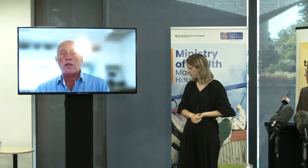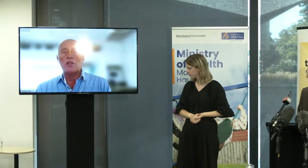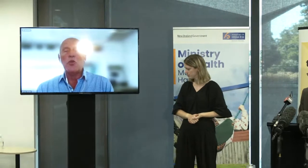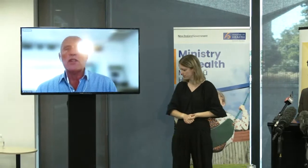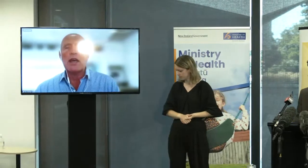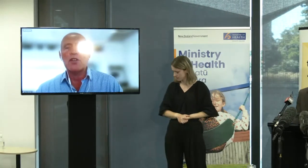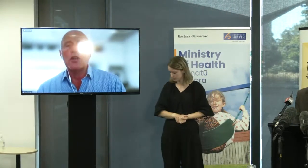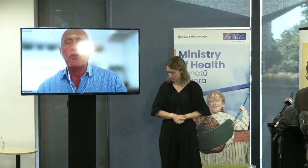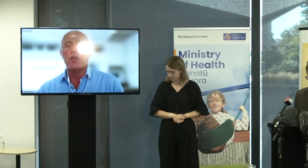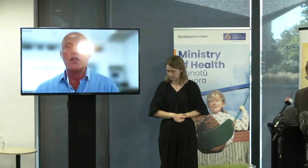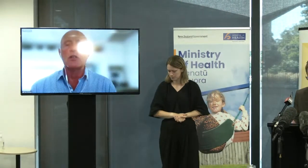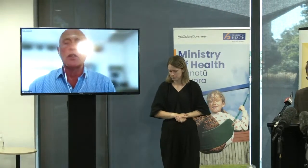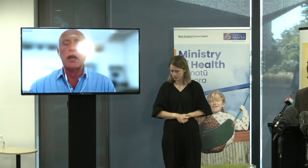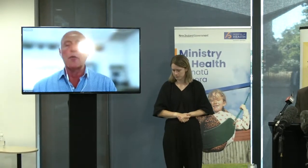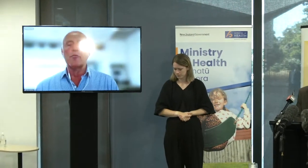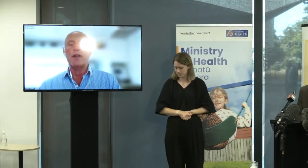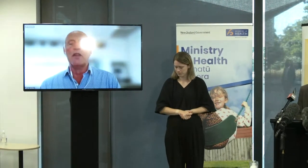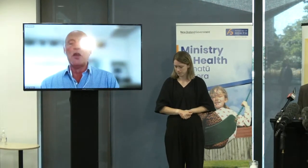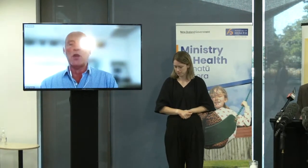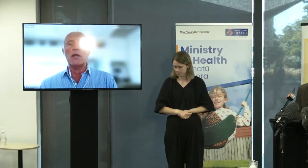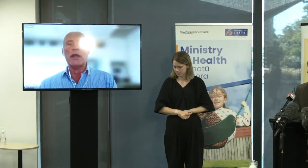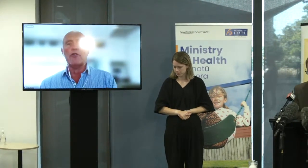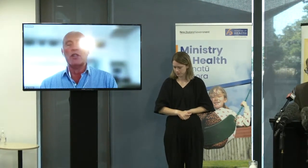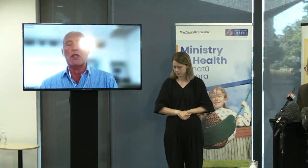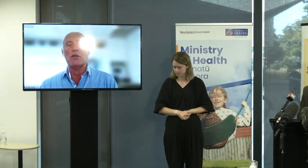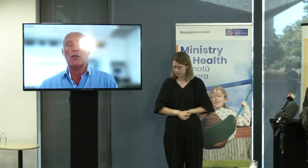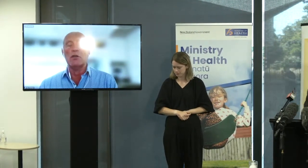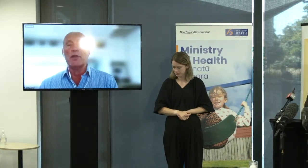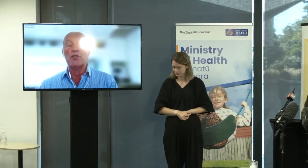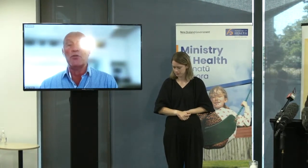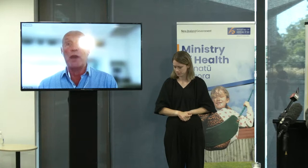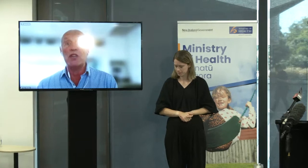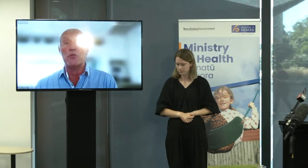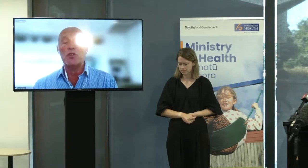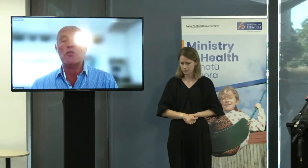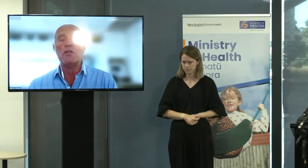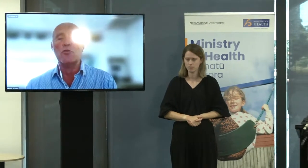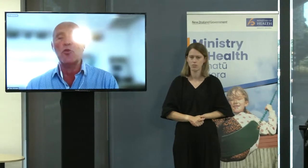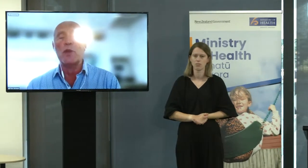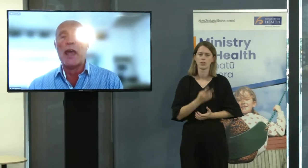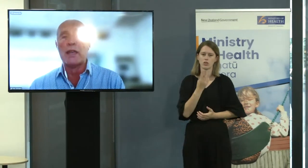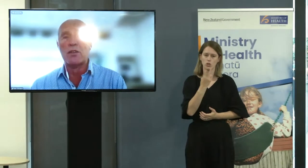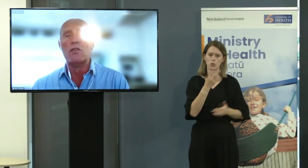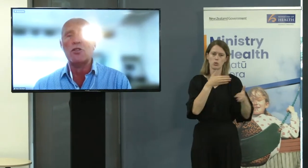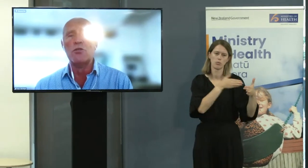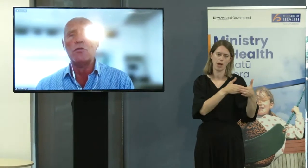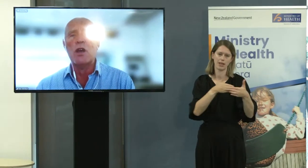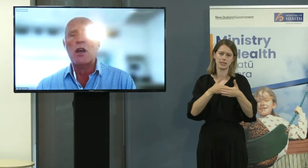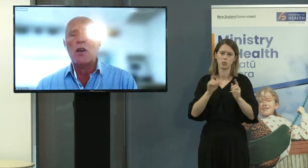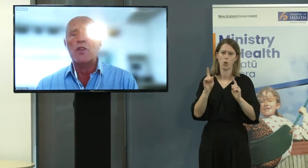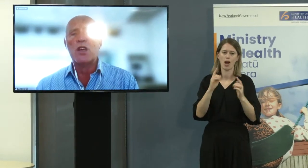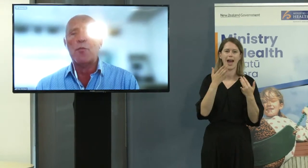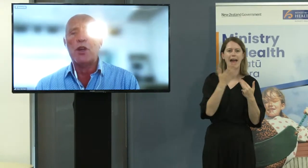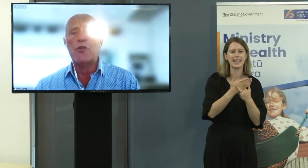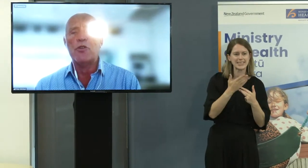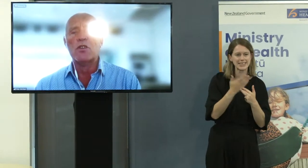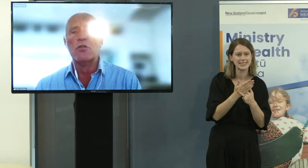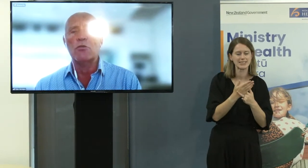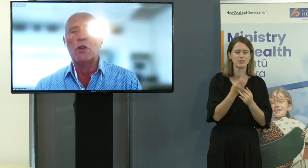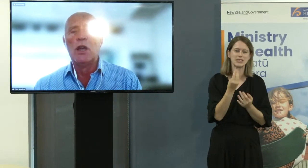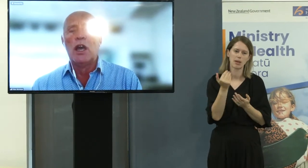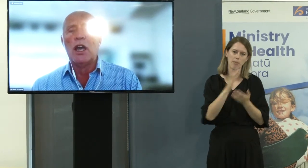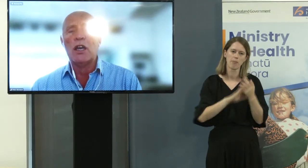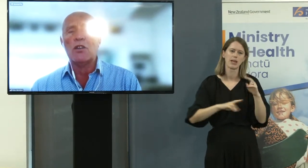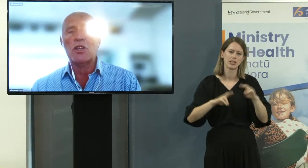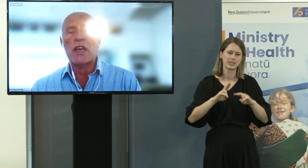Well, it's always hard to know, isn't it? But I think we can guarantee that there'll be two major issues. There will be access issues for some parents